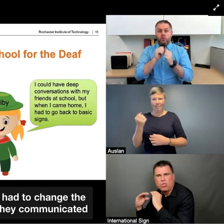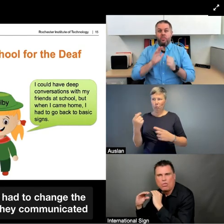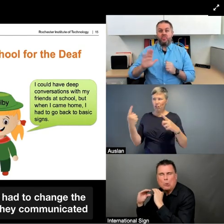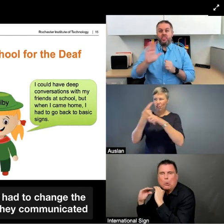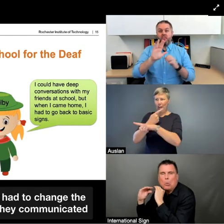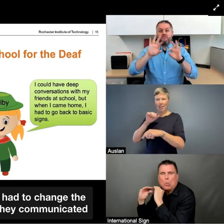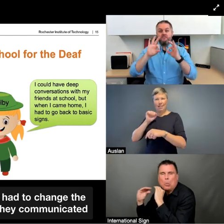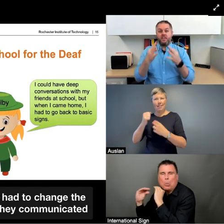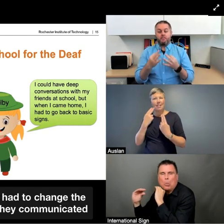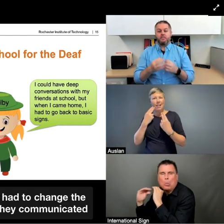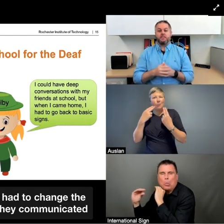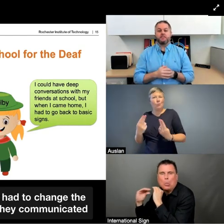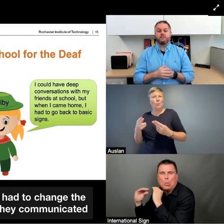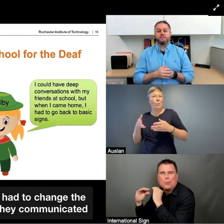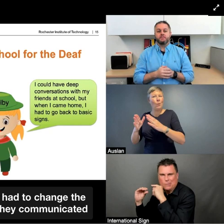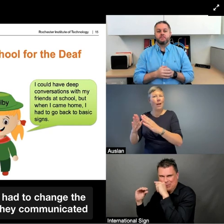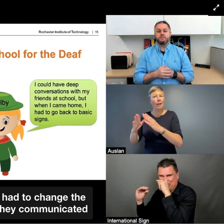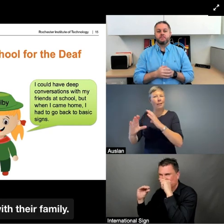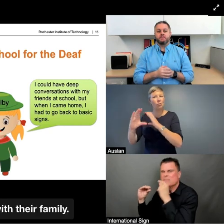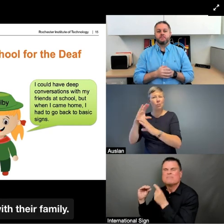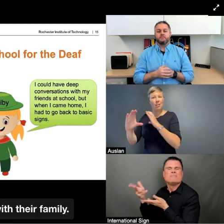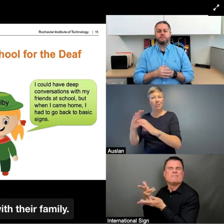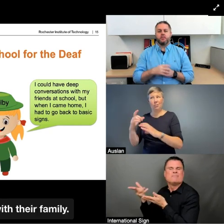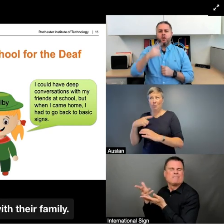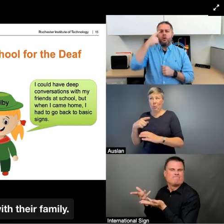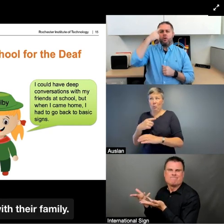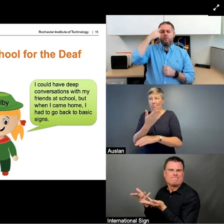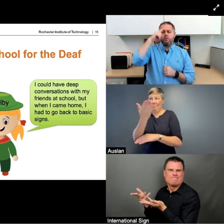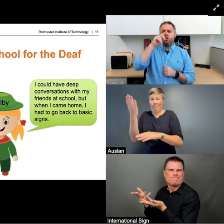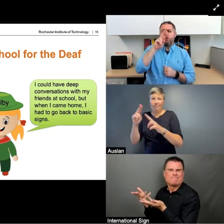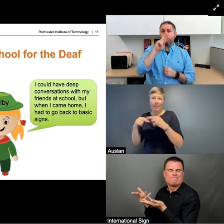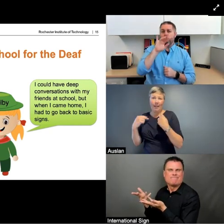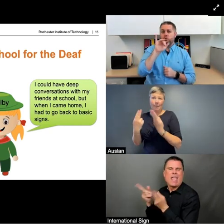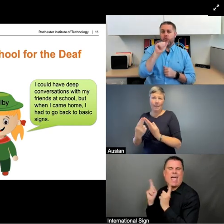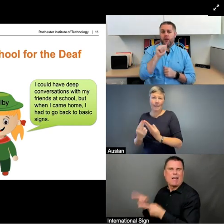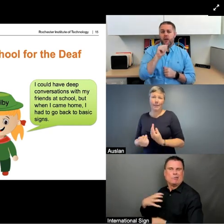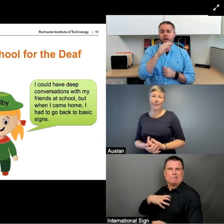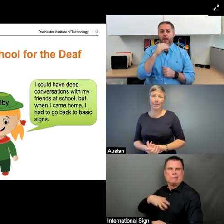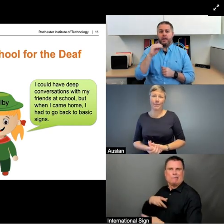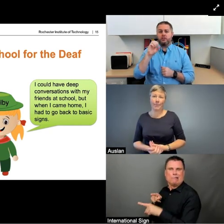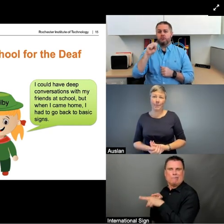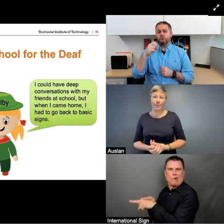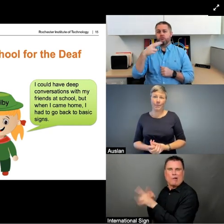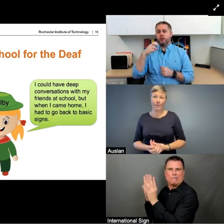They had to change the way they communicated with their family.